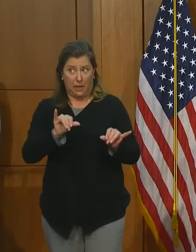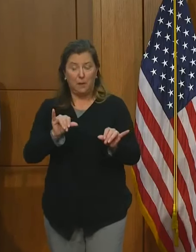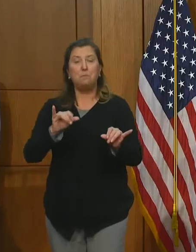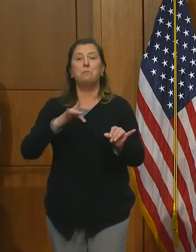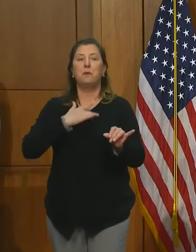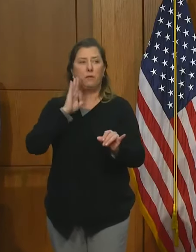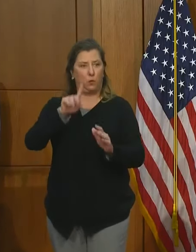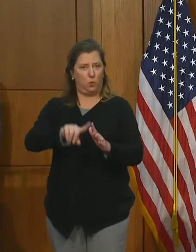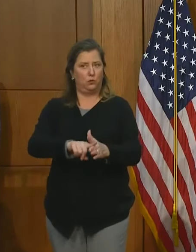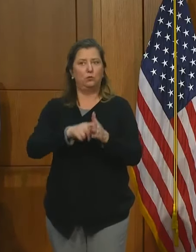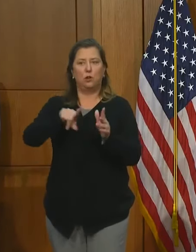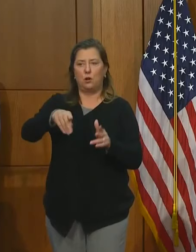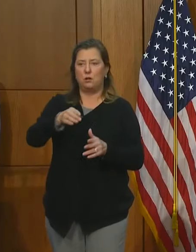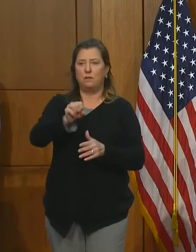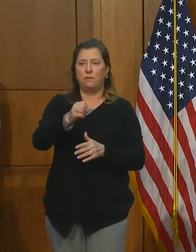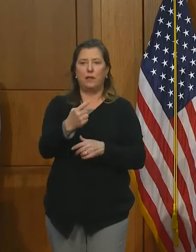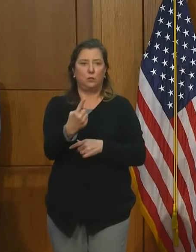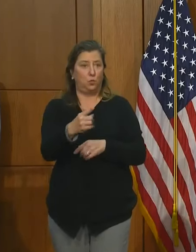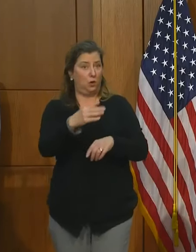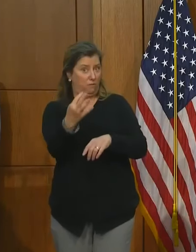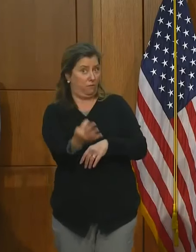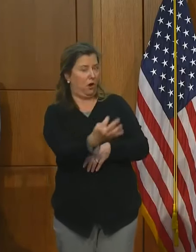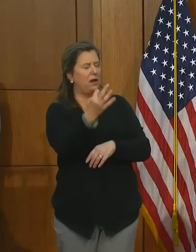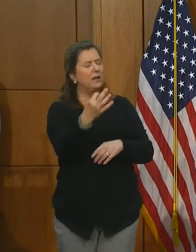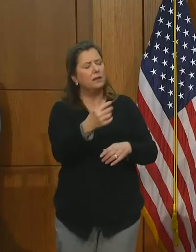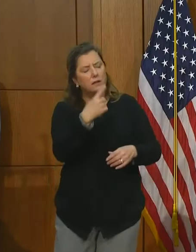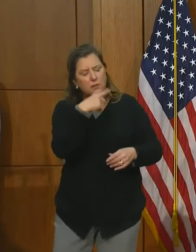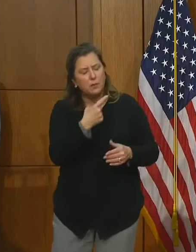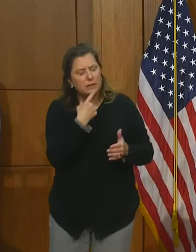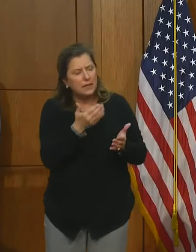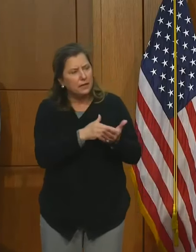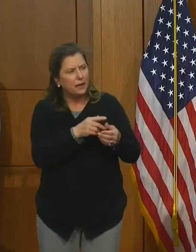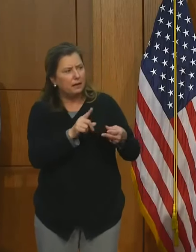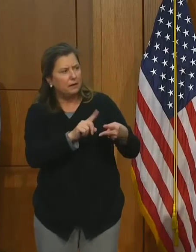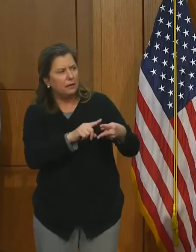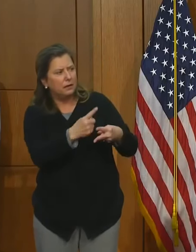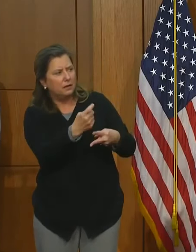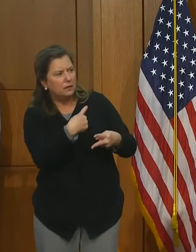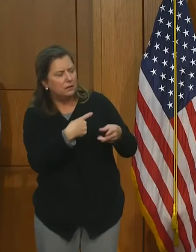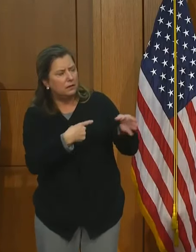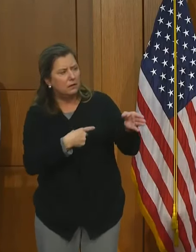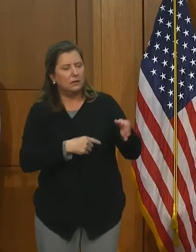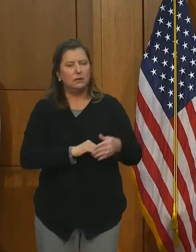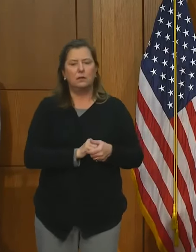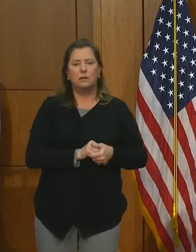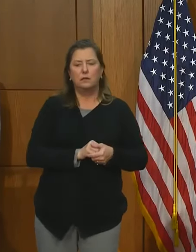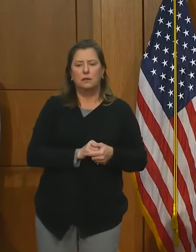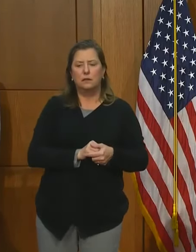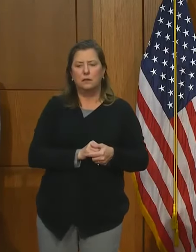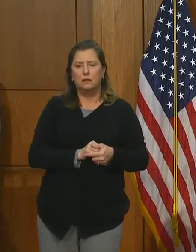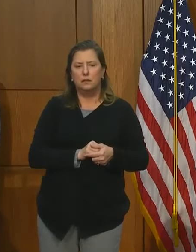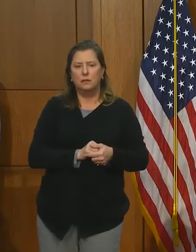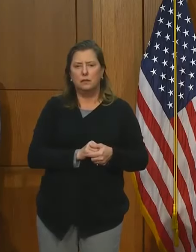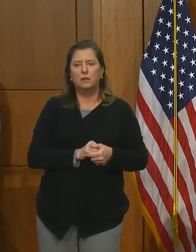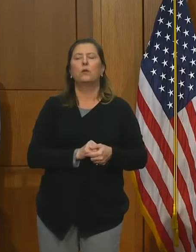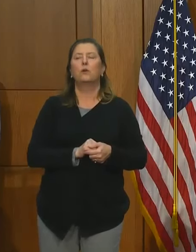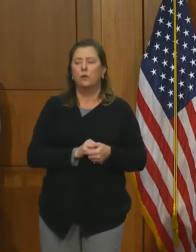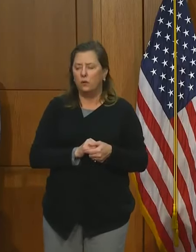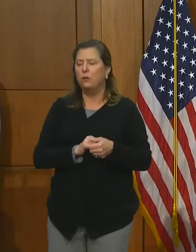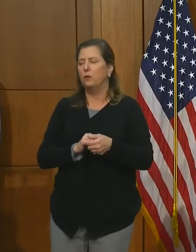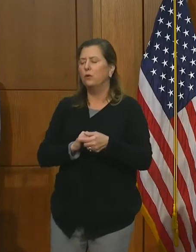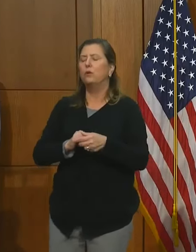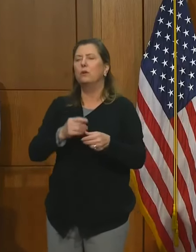phase one on Friday. And repeat, if you don't mind, your first part of your question. That's fine. I'm just saying that we've heard from a lot of restaurants